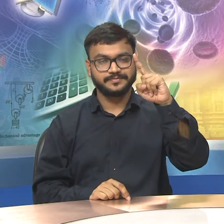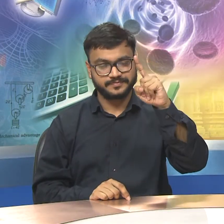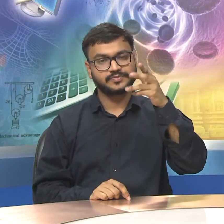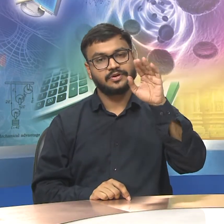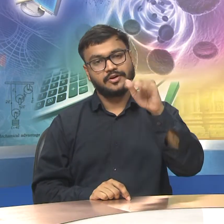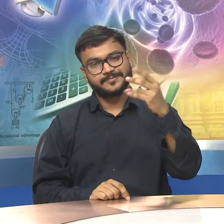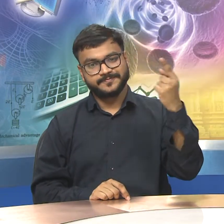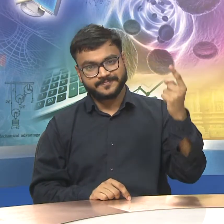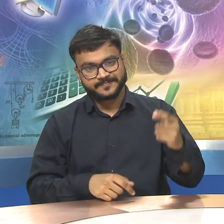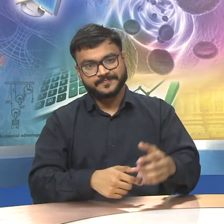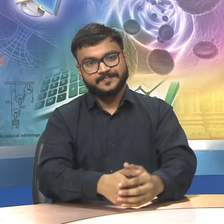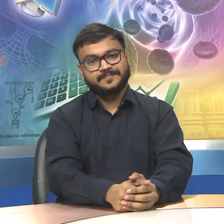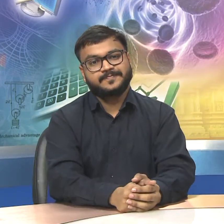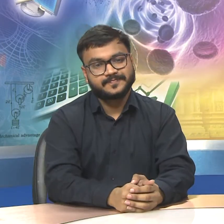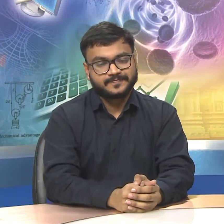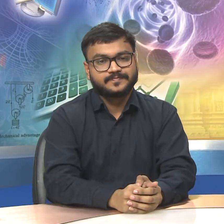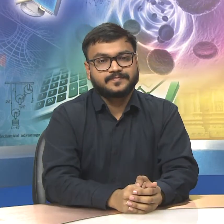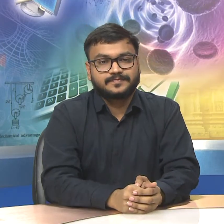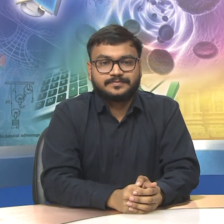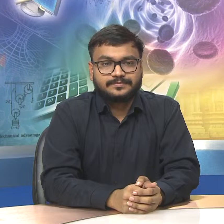is outwards.